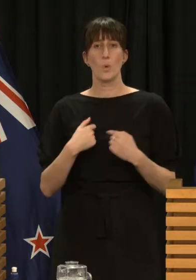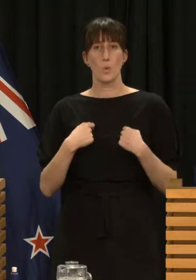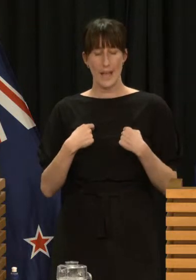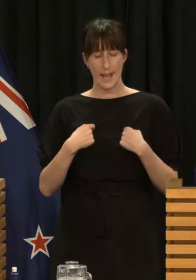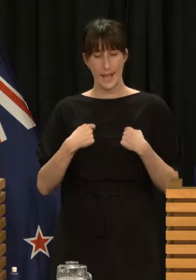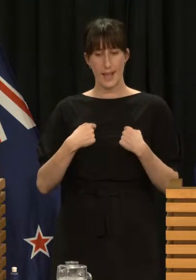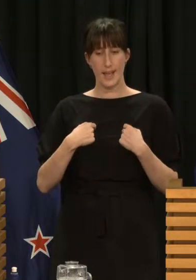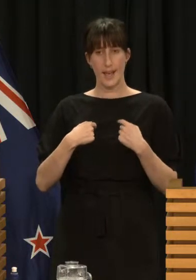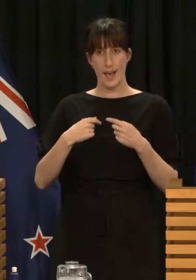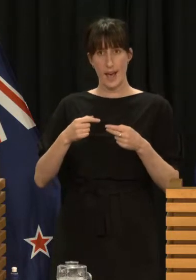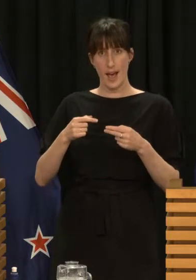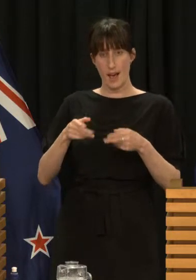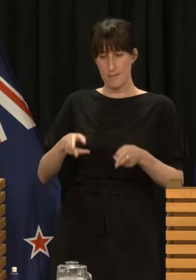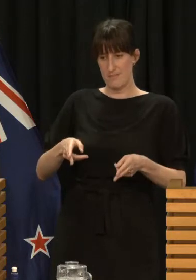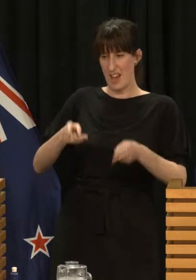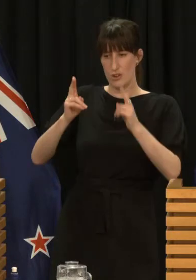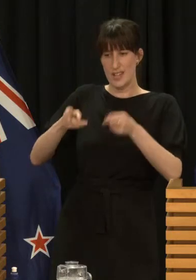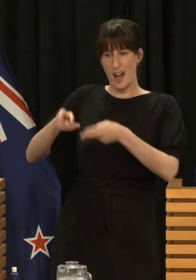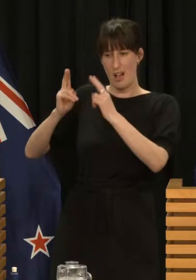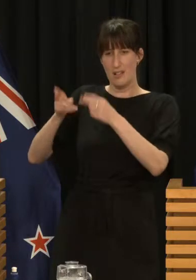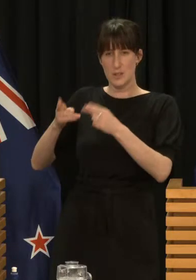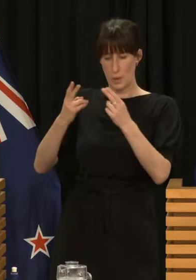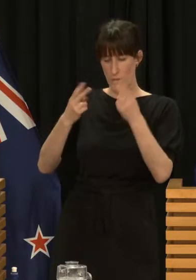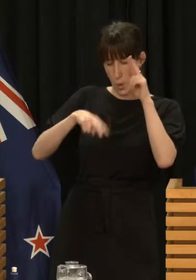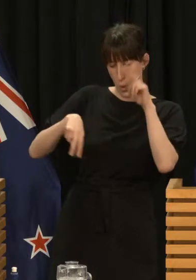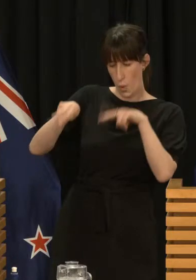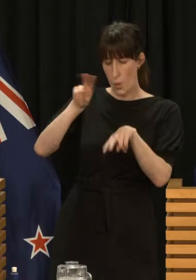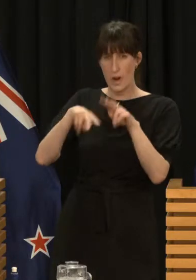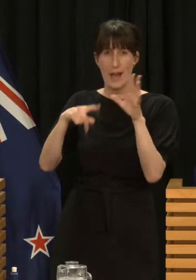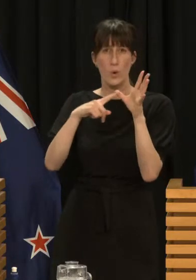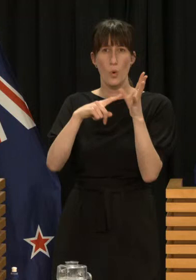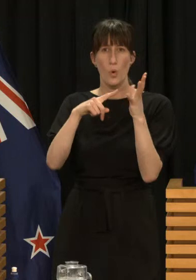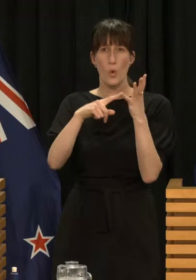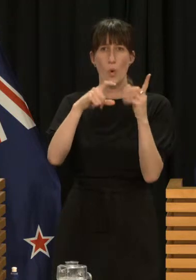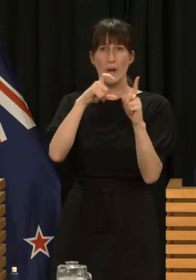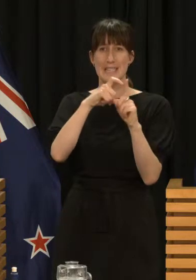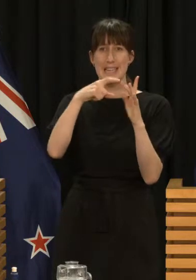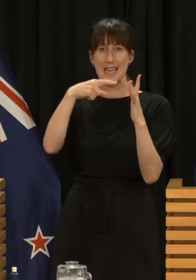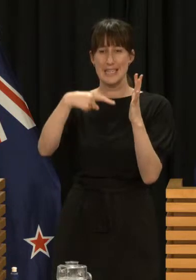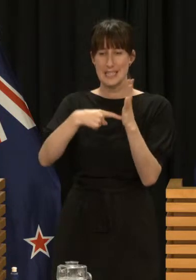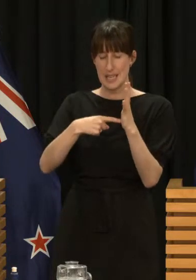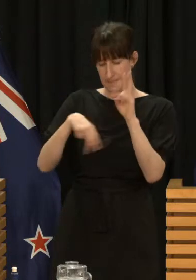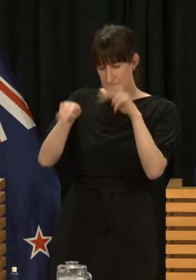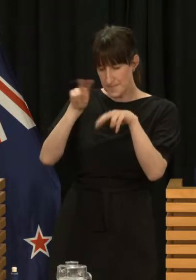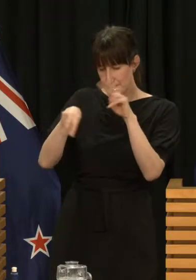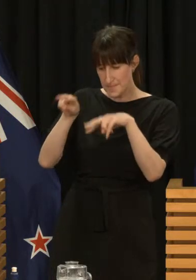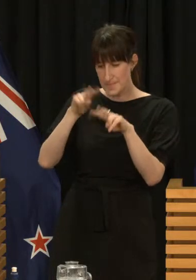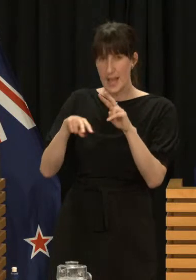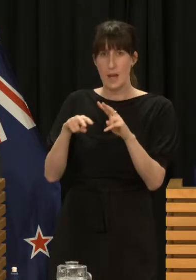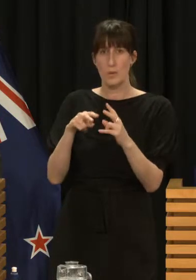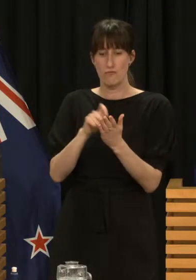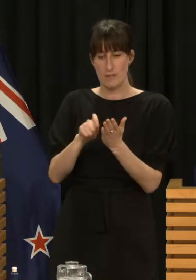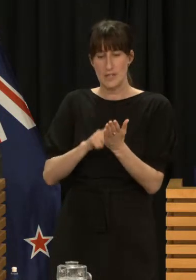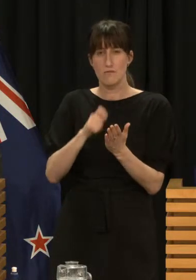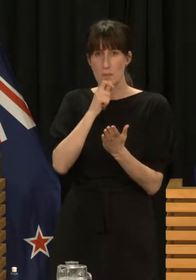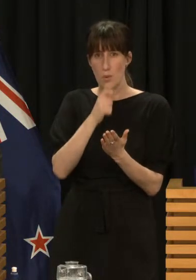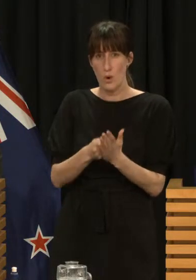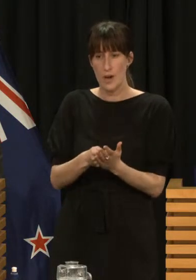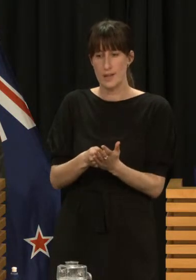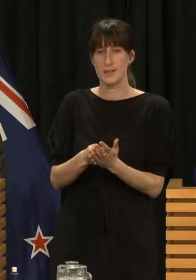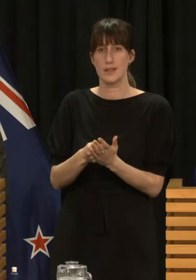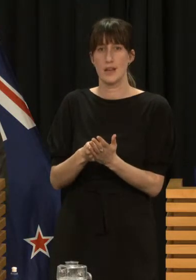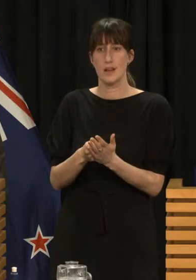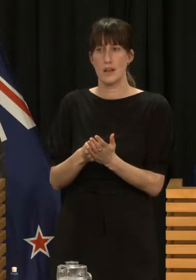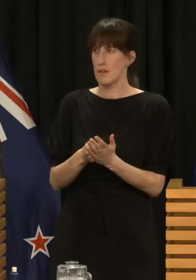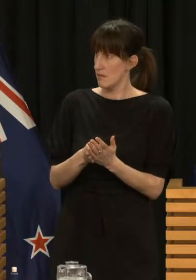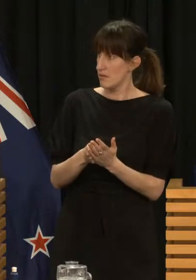of our managed isolation facilities done. In both cases, they've identified some improvements. Look, we were